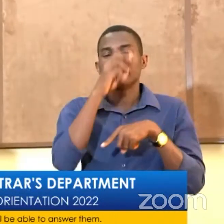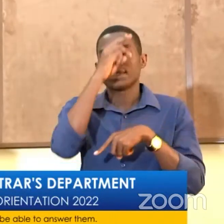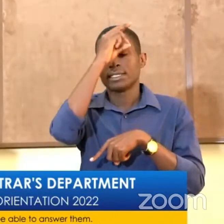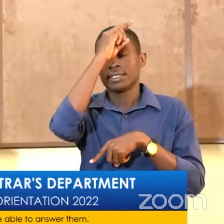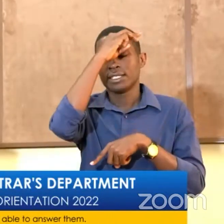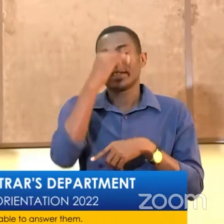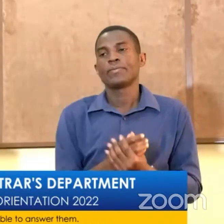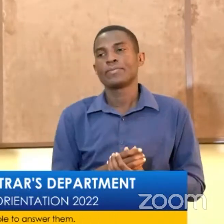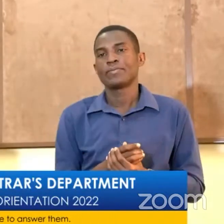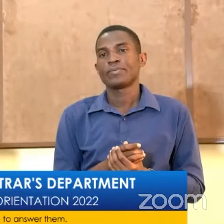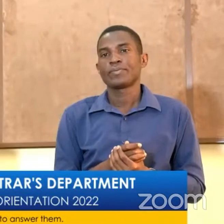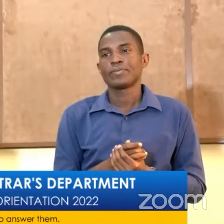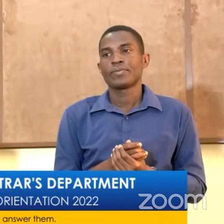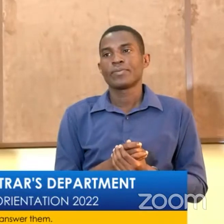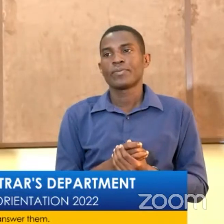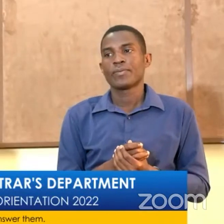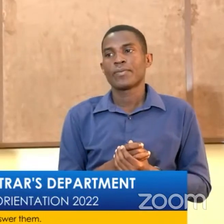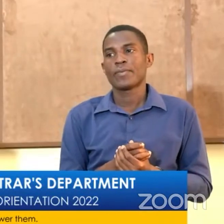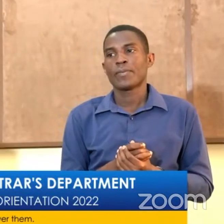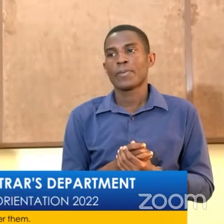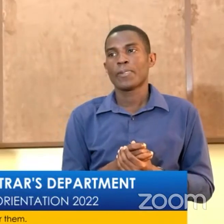Are we together?